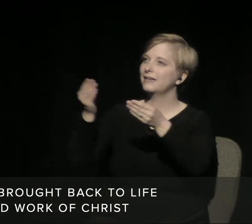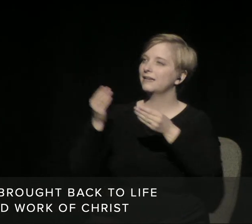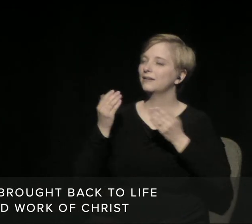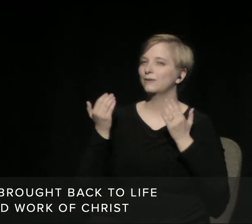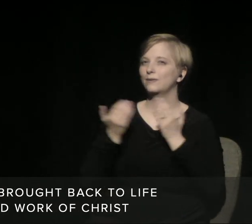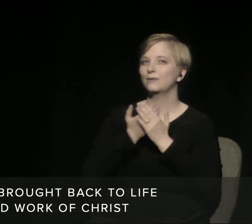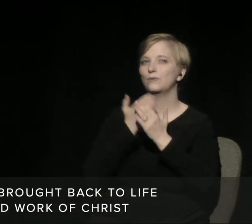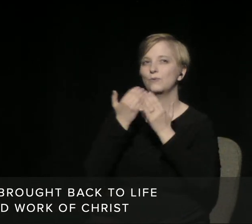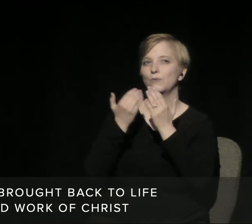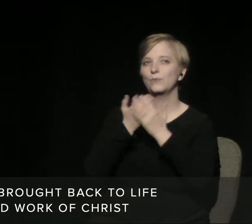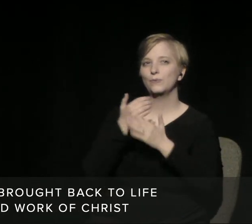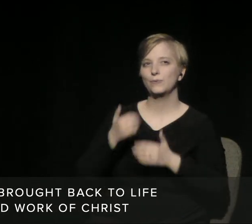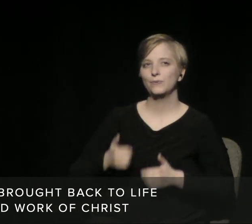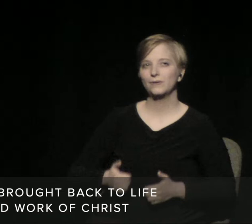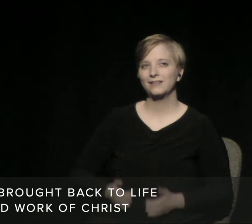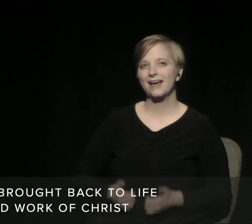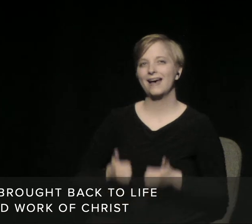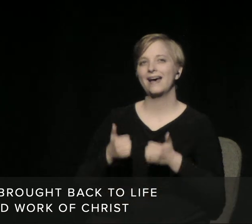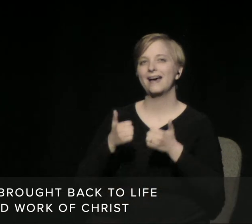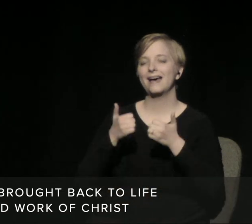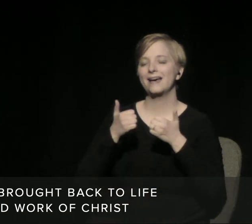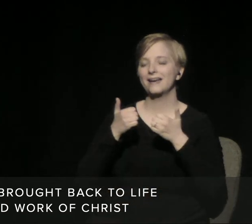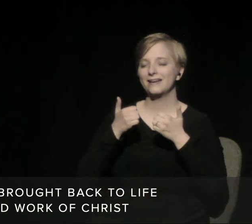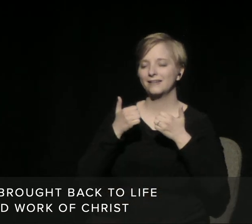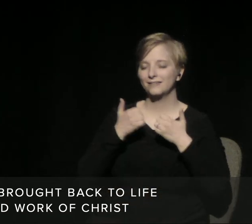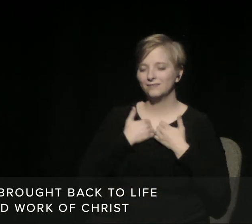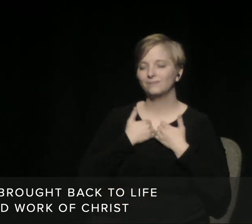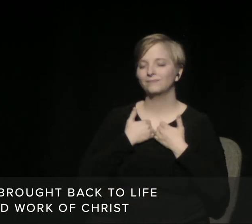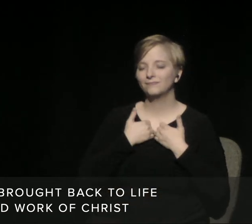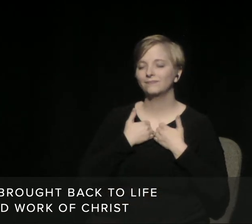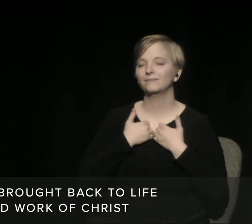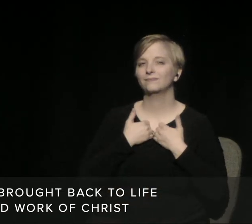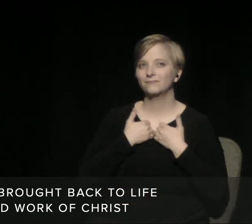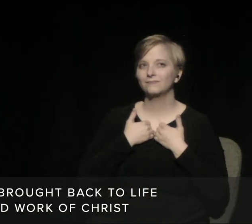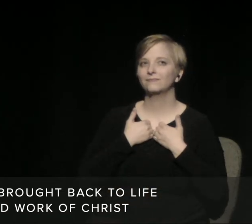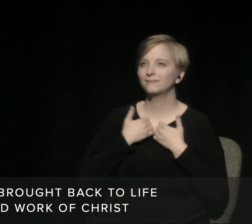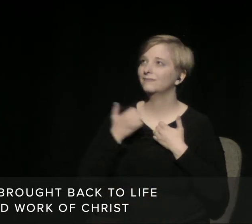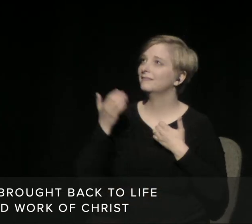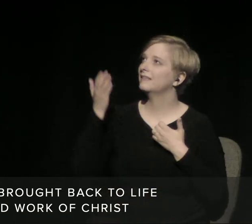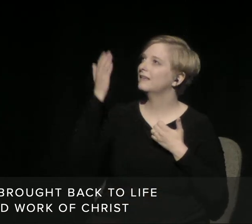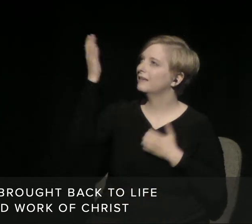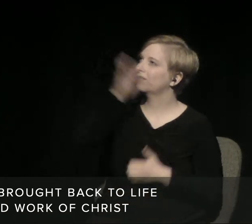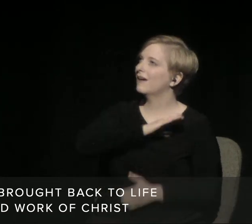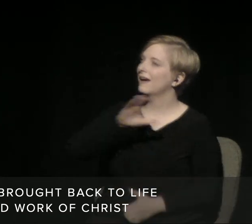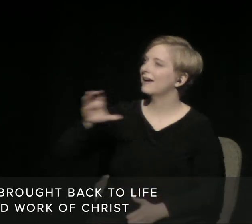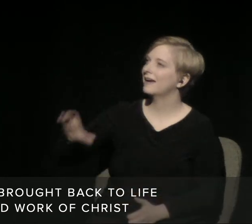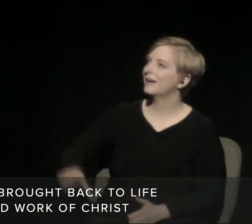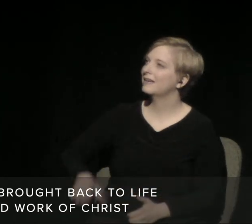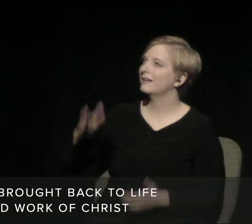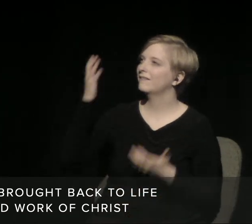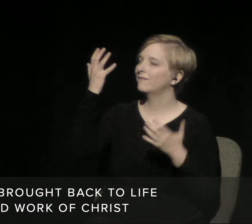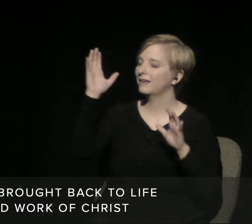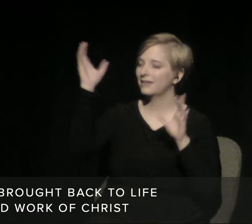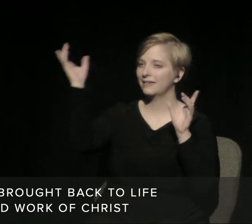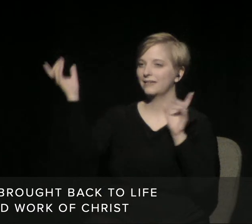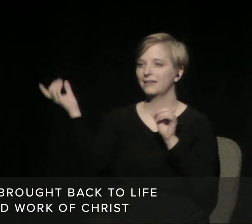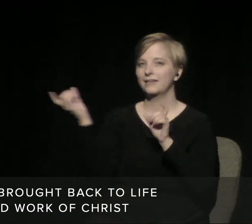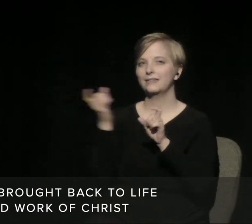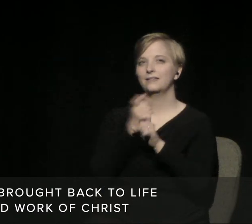of grace. My sins swept away, brought back to life. Here in